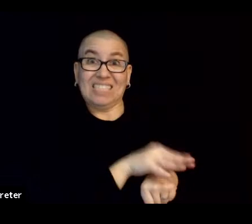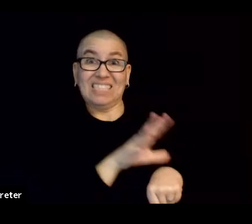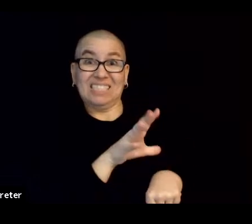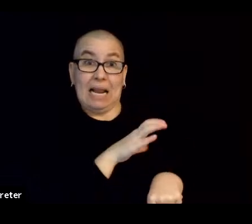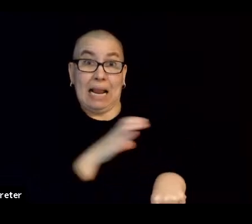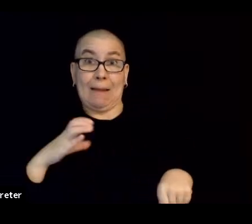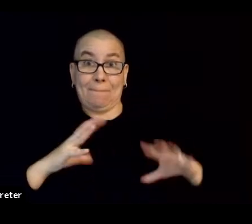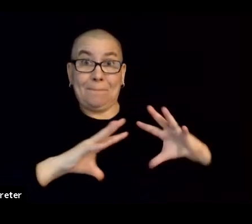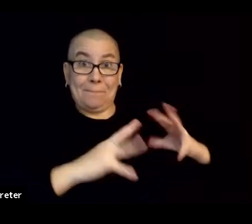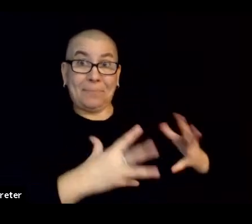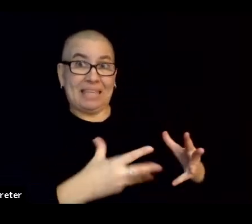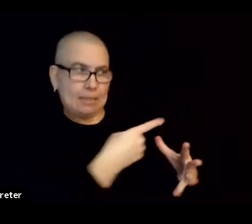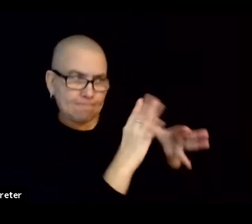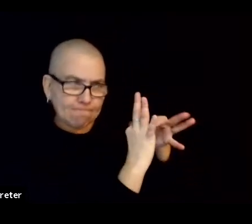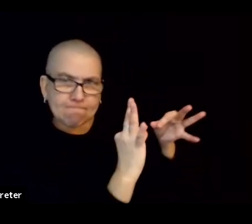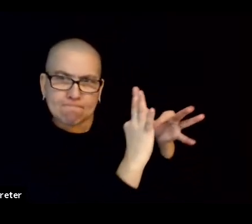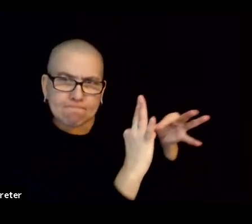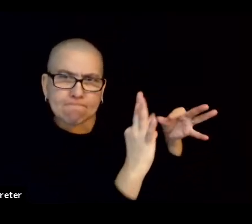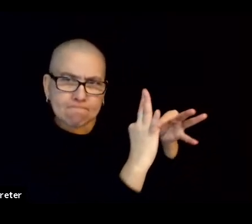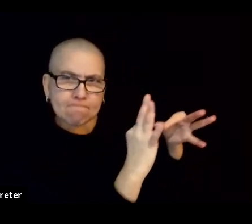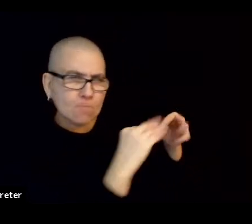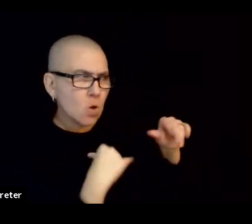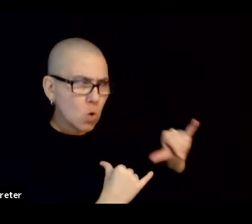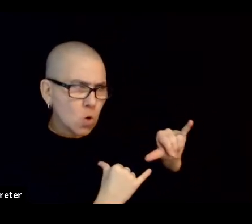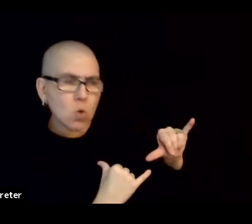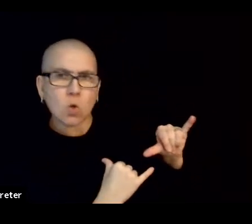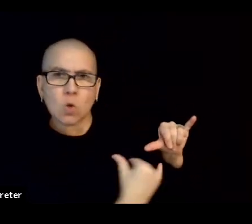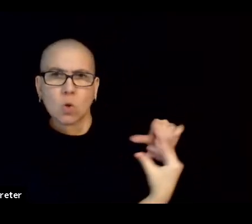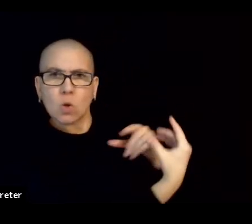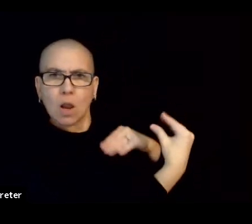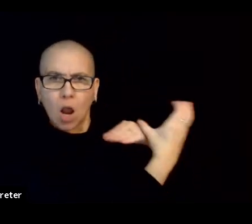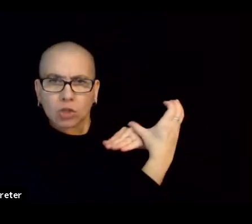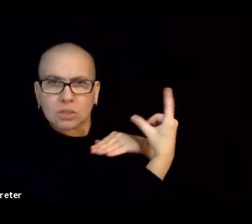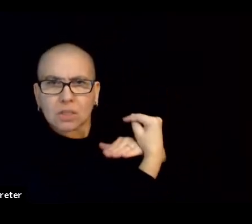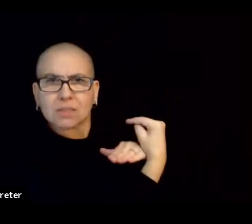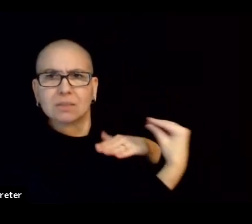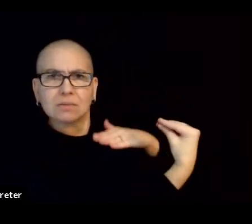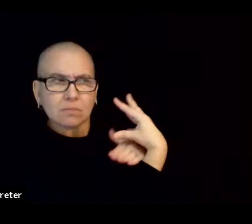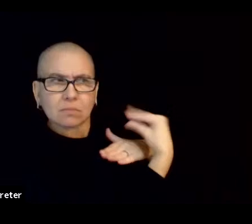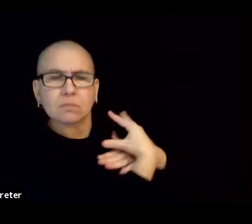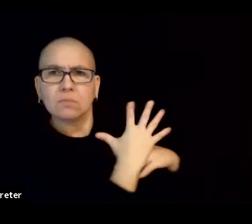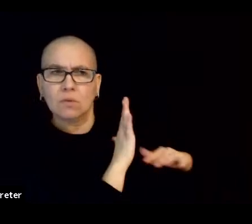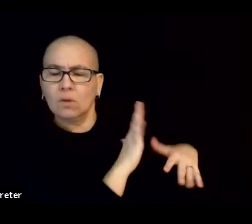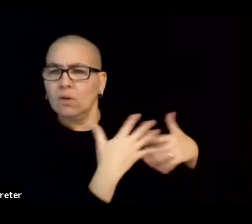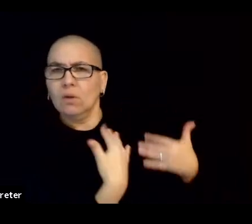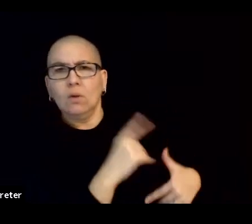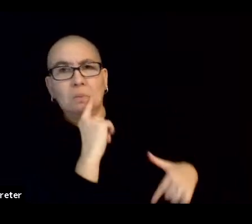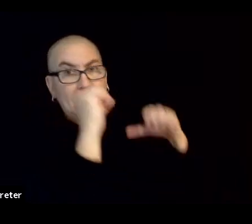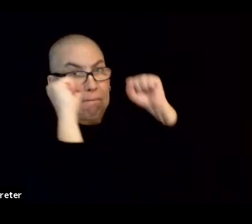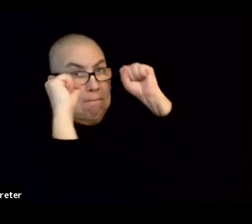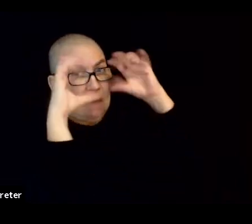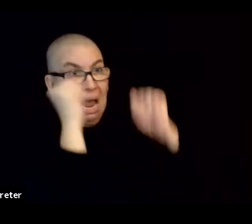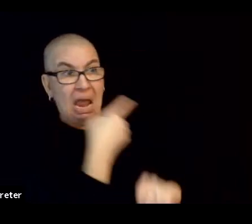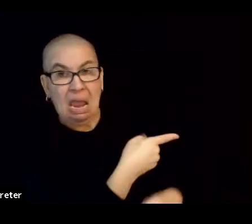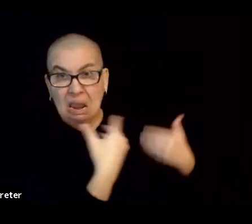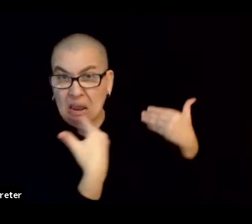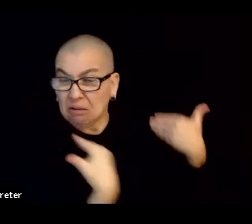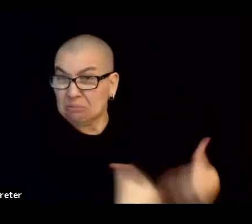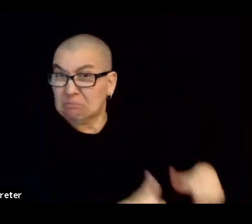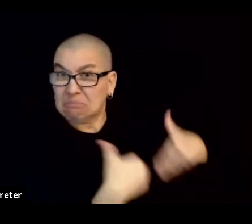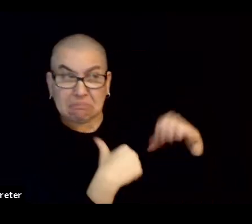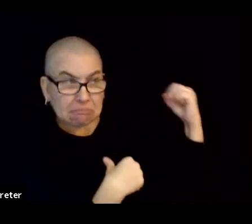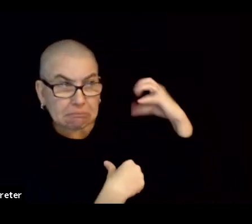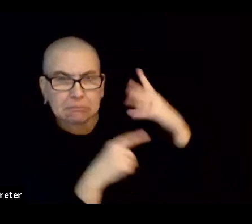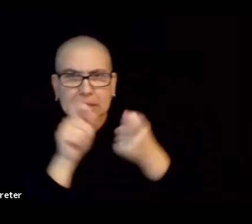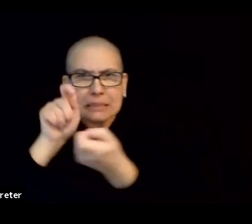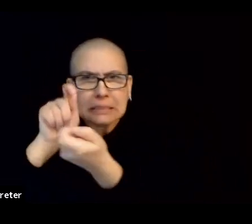have given generously of their time and expertise to help us try to add some additional detail to those rather broad